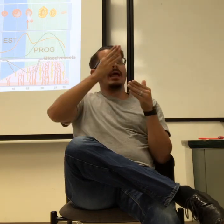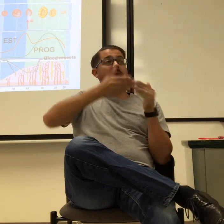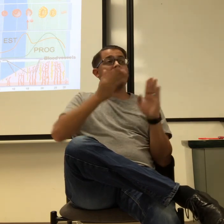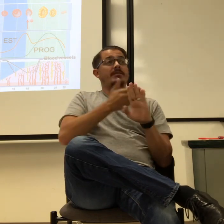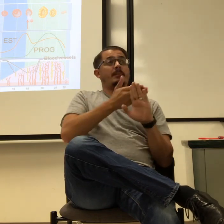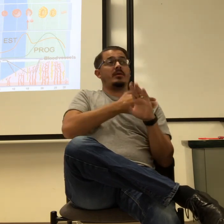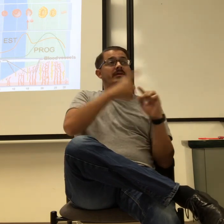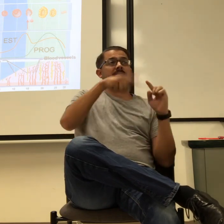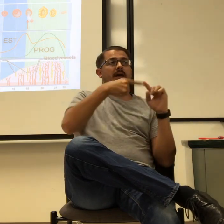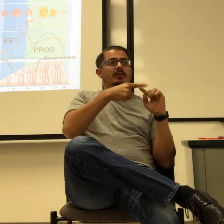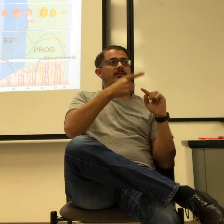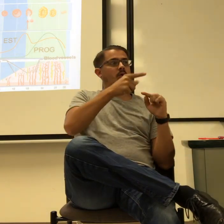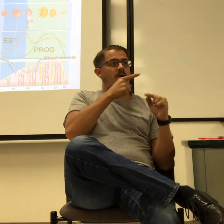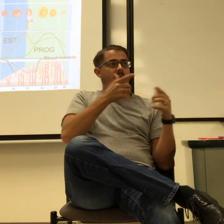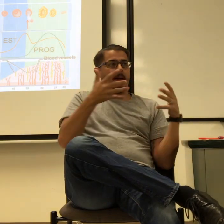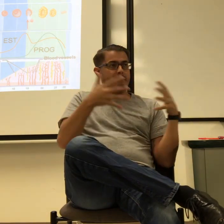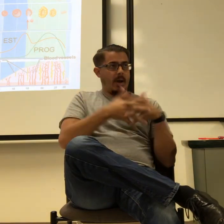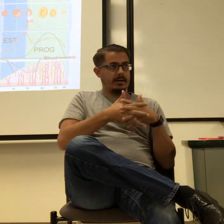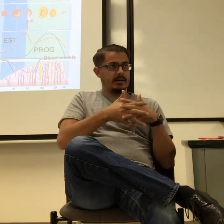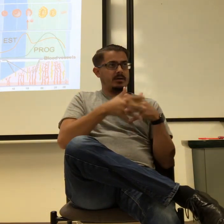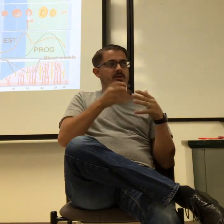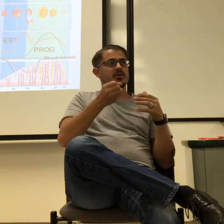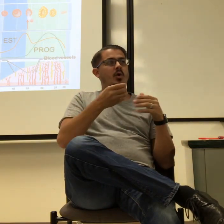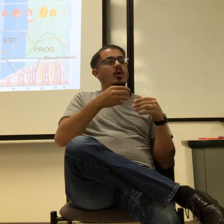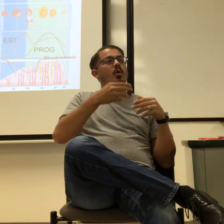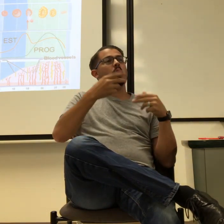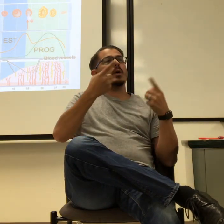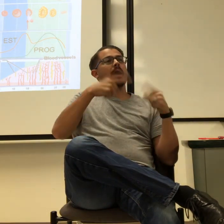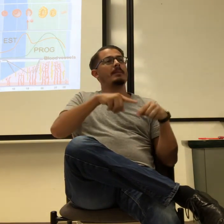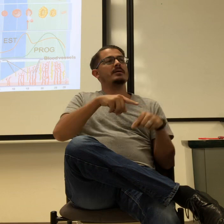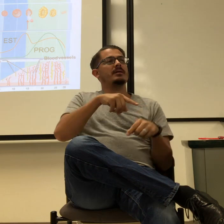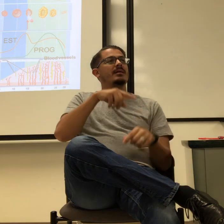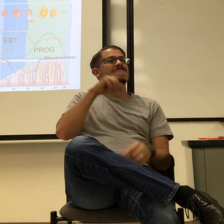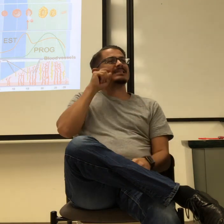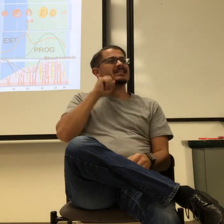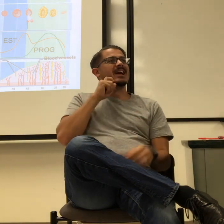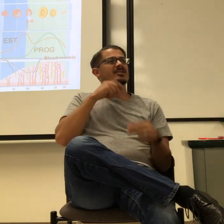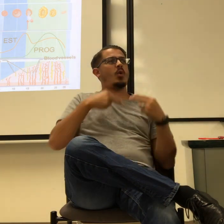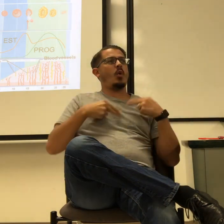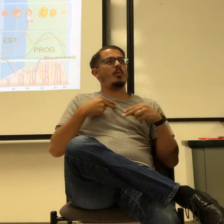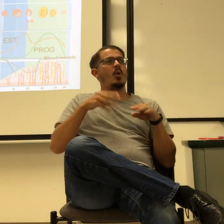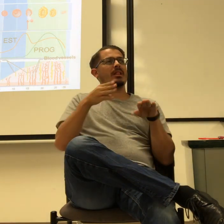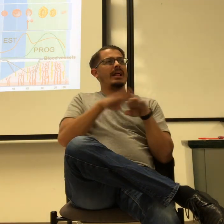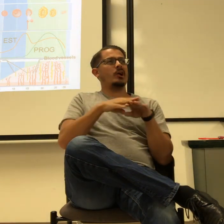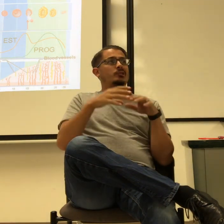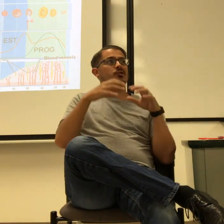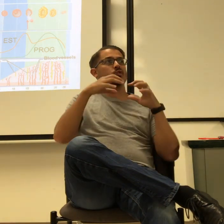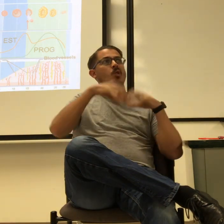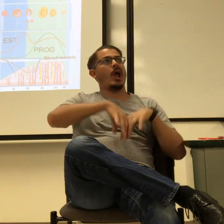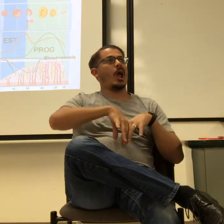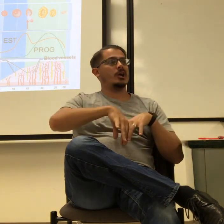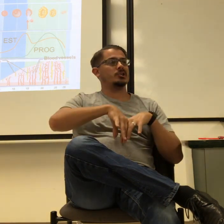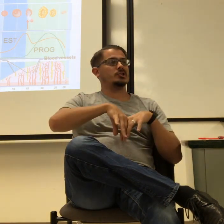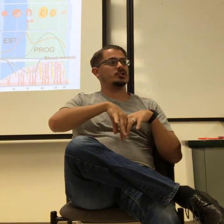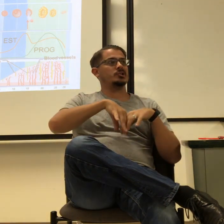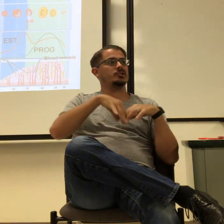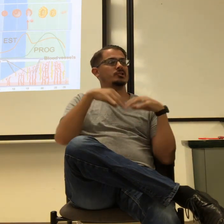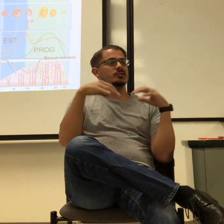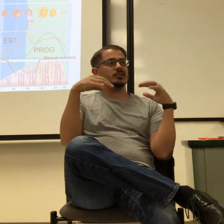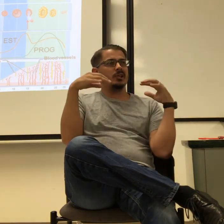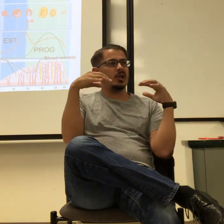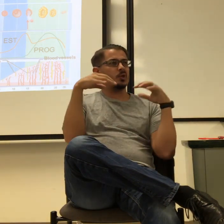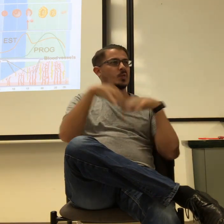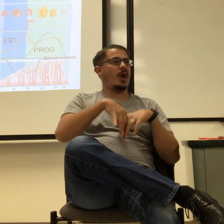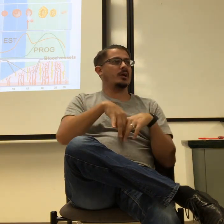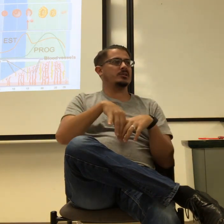previous cycle, you weren't pregnant. What happens is the sex hormone layers crash. Call it day 28. You